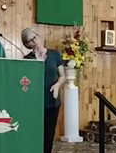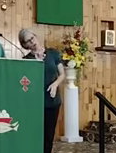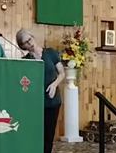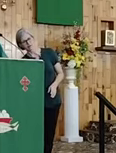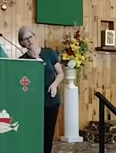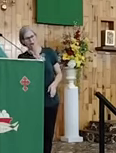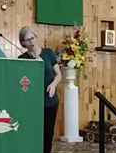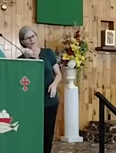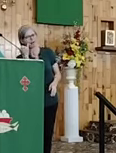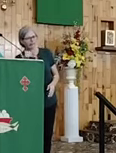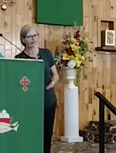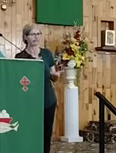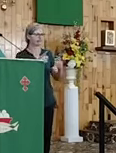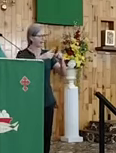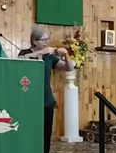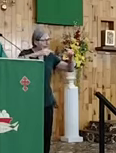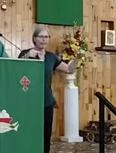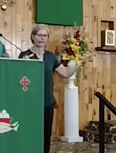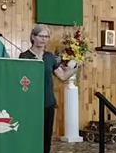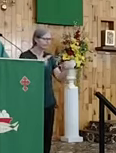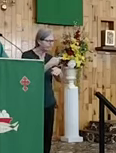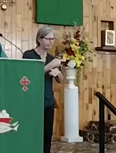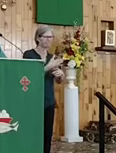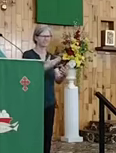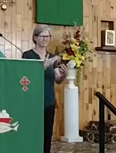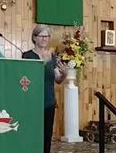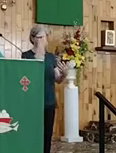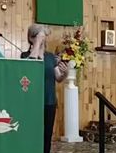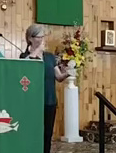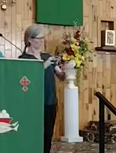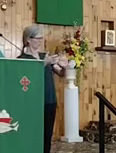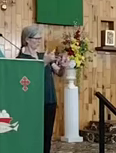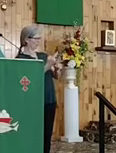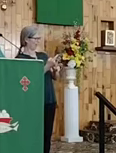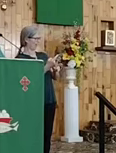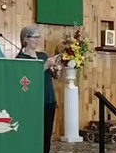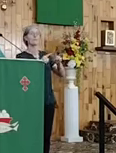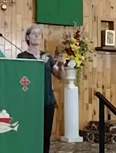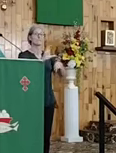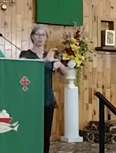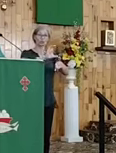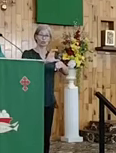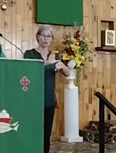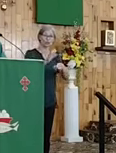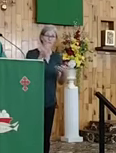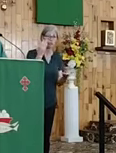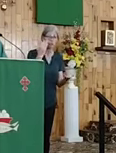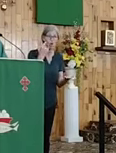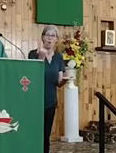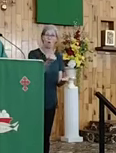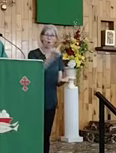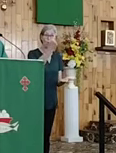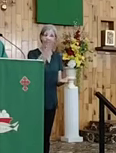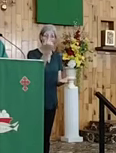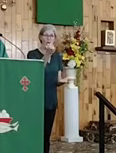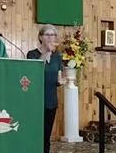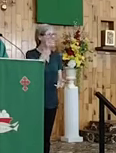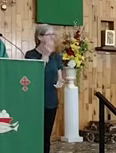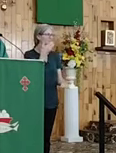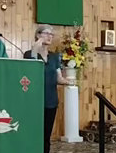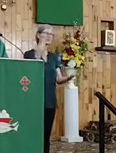another, and all types of news. And so we are confused. But when it comes to the church, we know that we always hear good